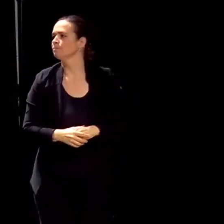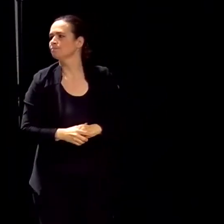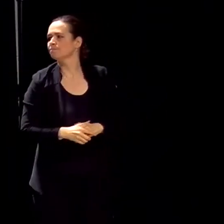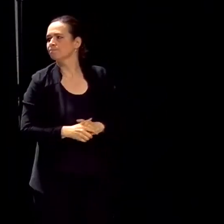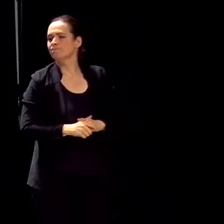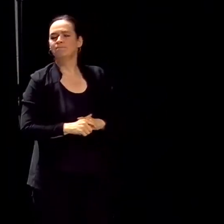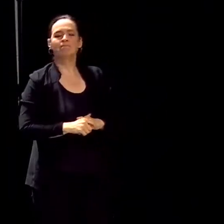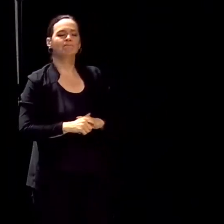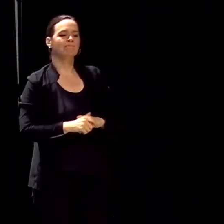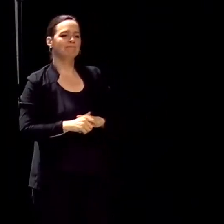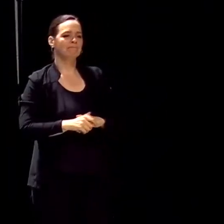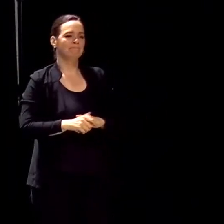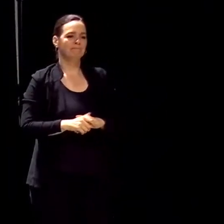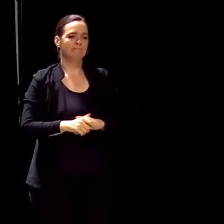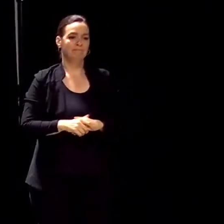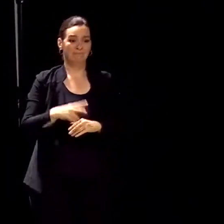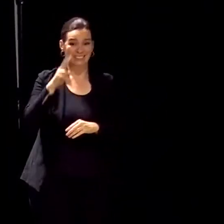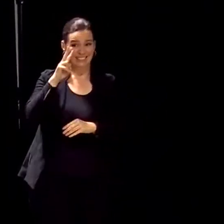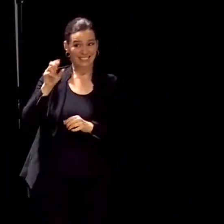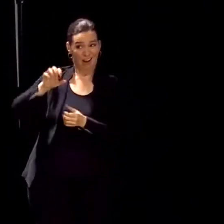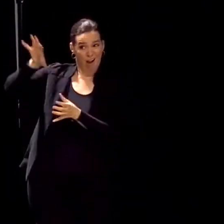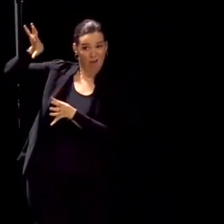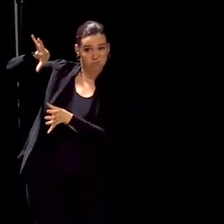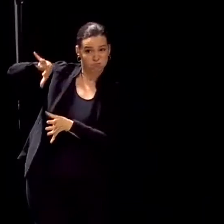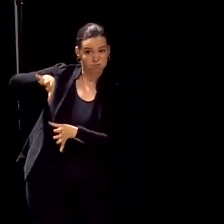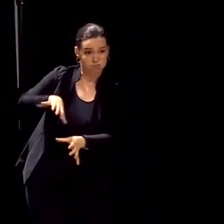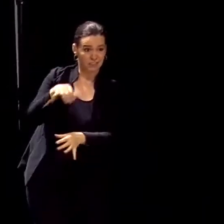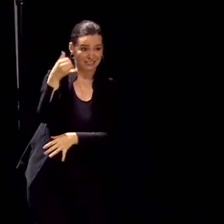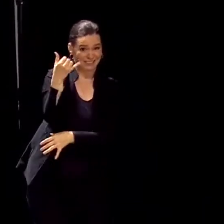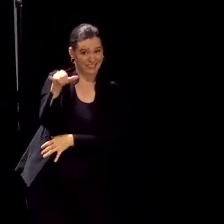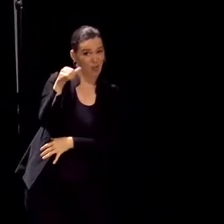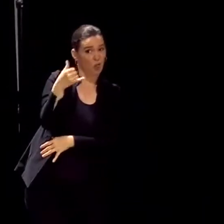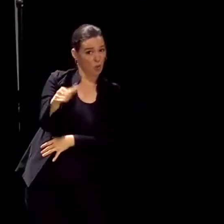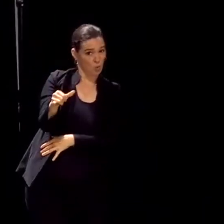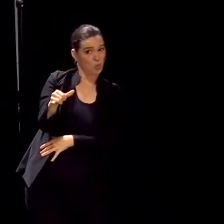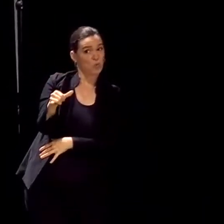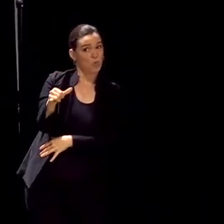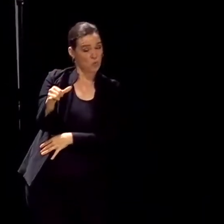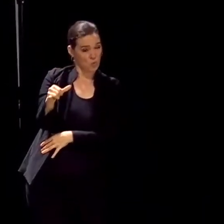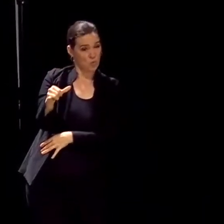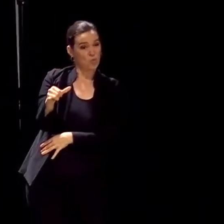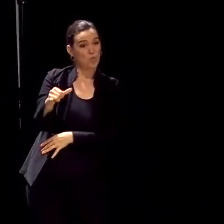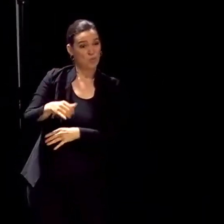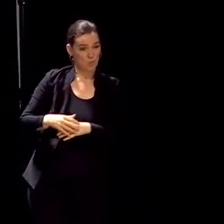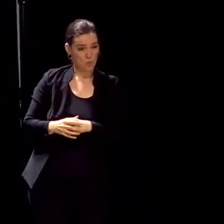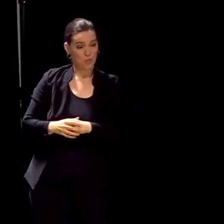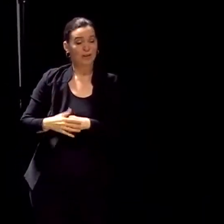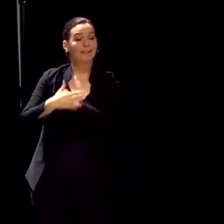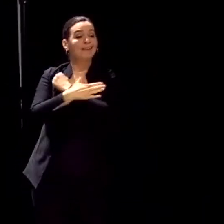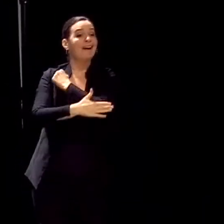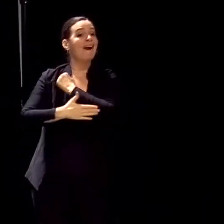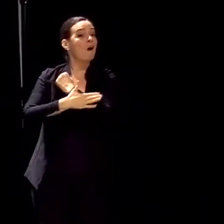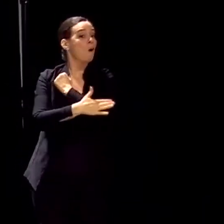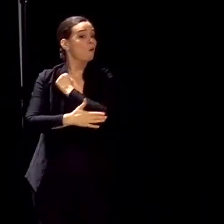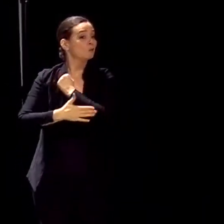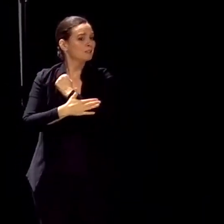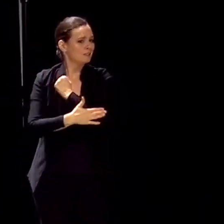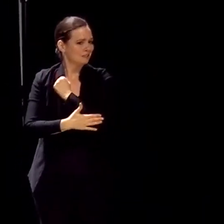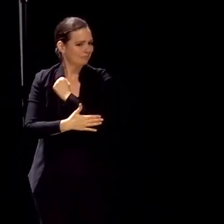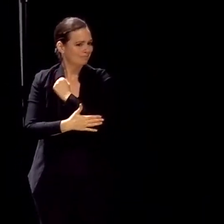What you see in front of you is the yellow map of the county. You see dots